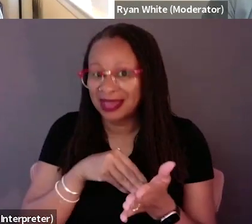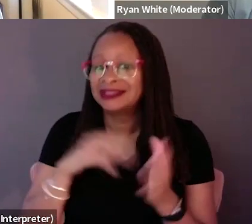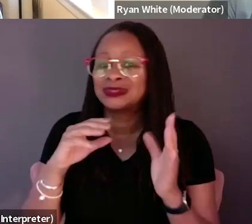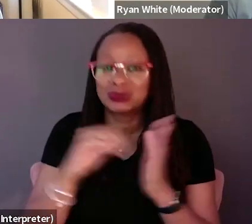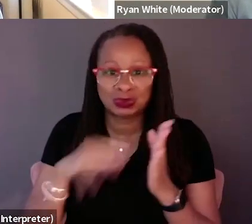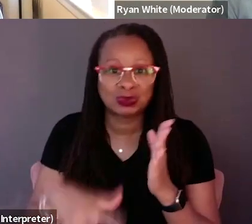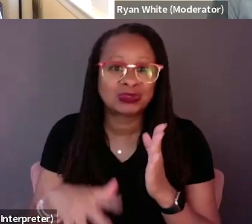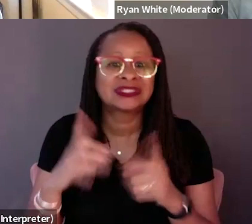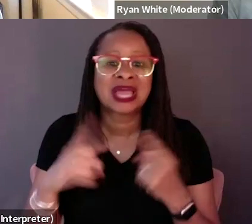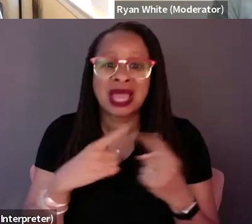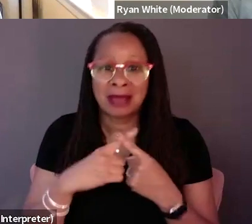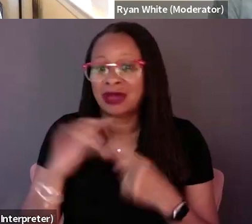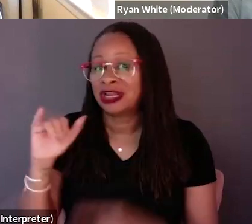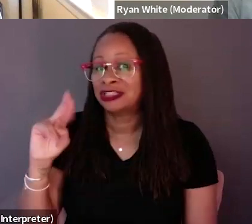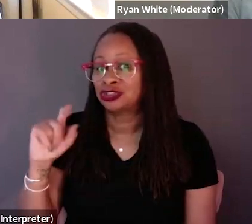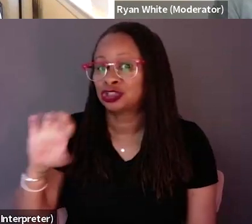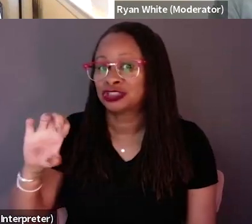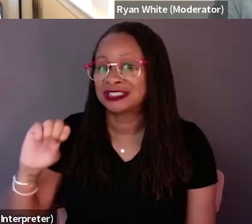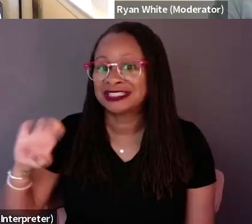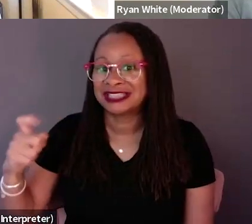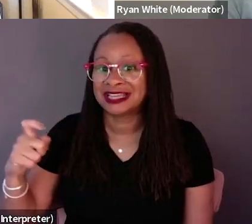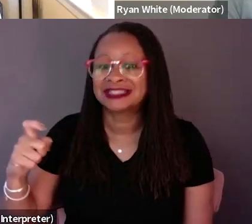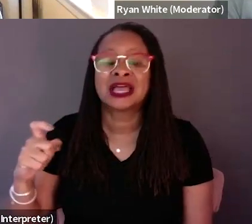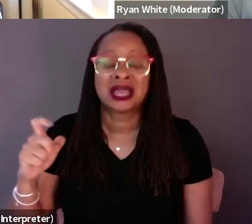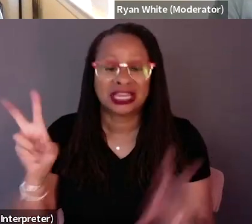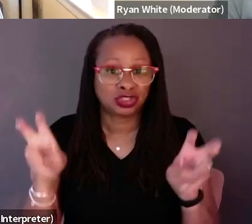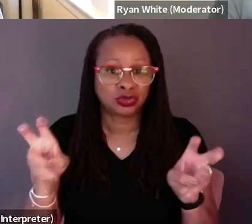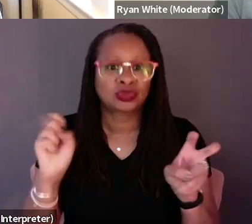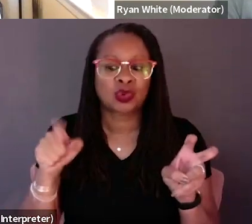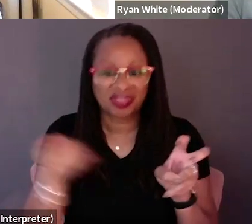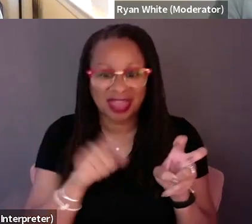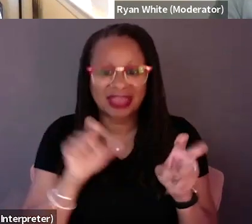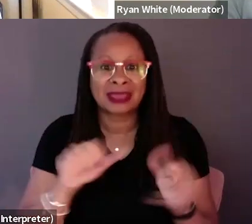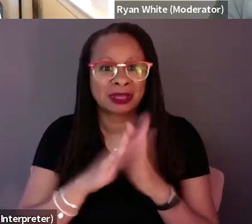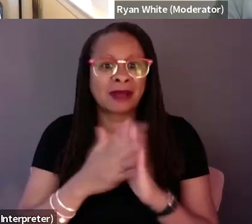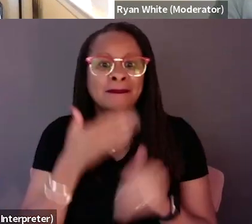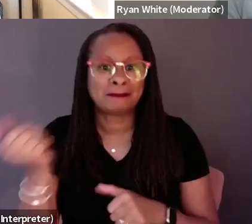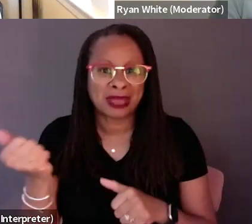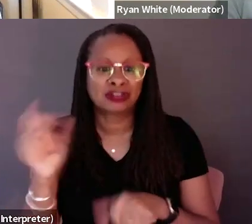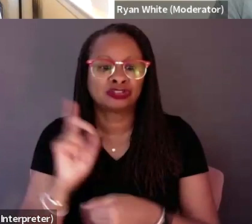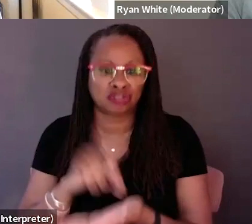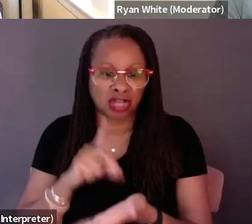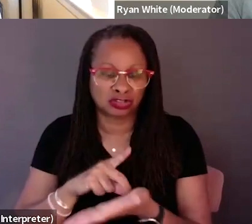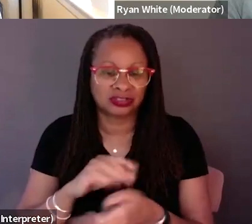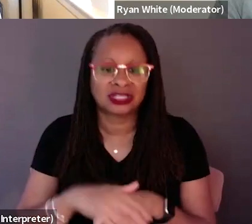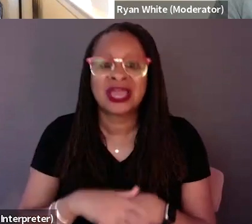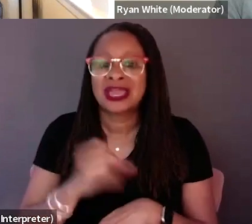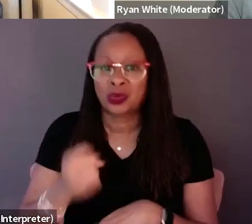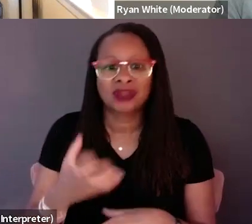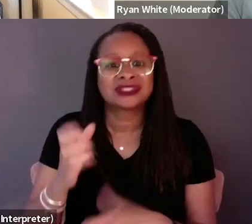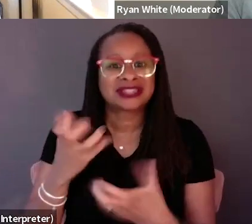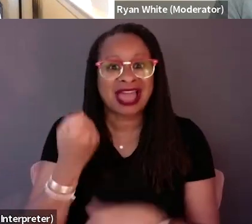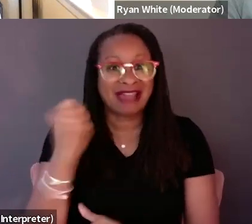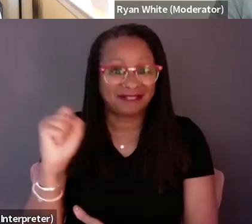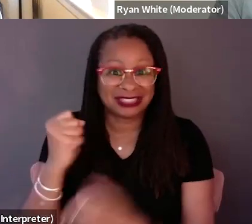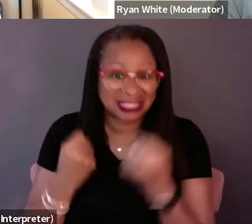students about intersex issues so that they can be better doctors. Like he's like, let's do this advocacy in the most direct way